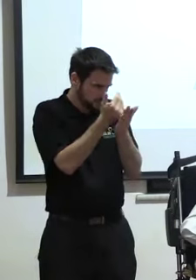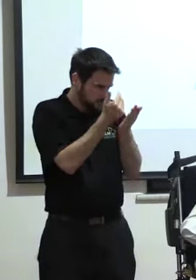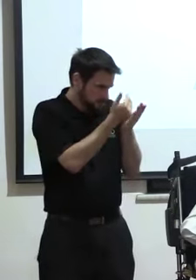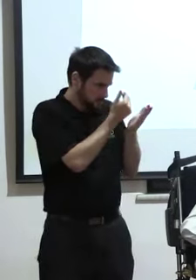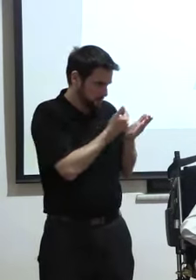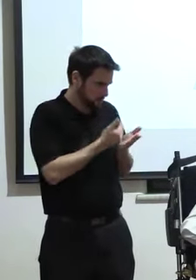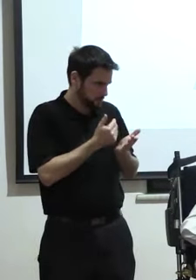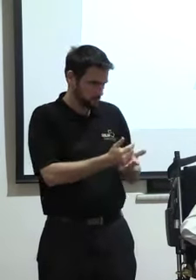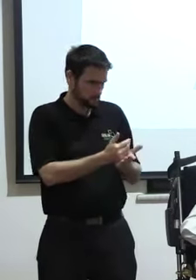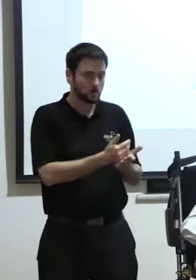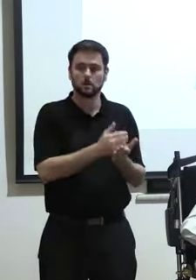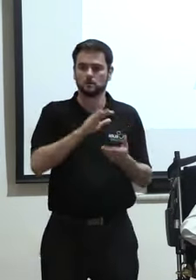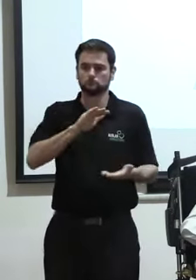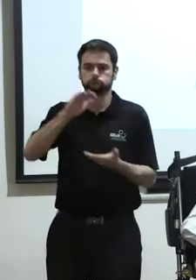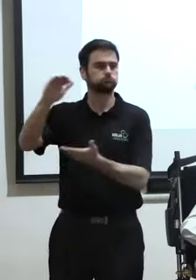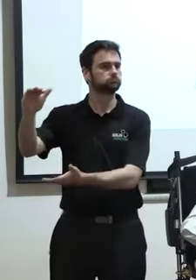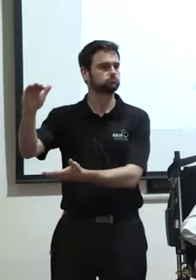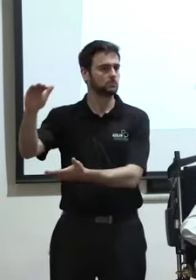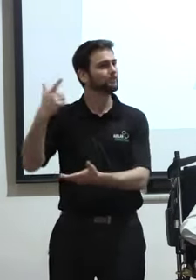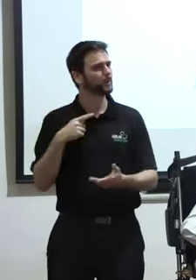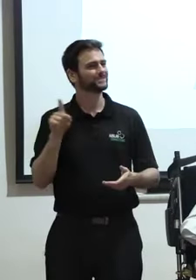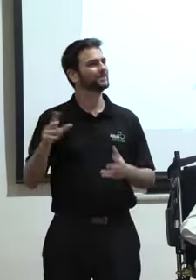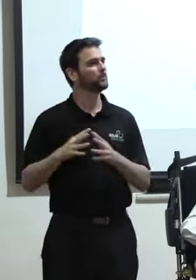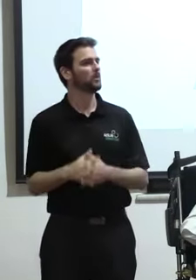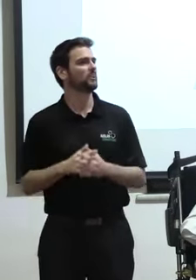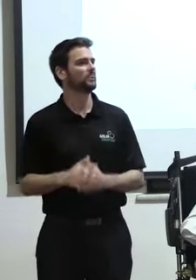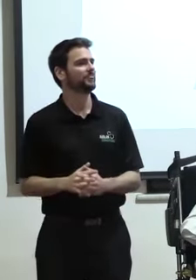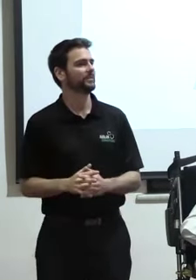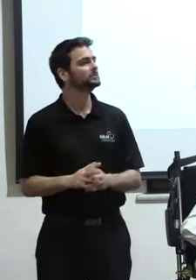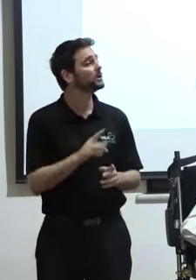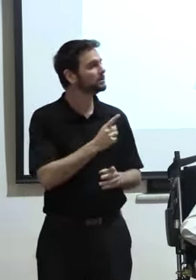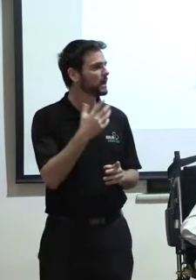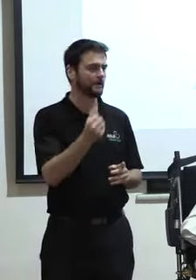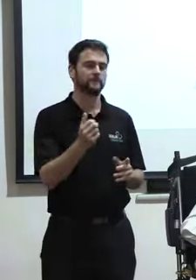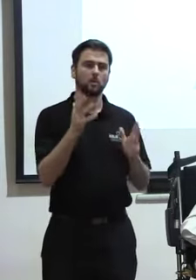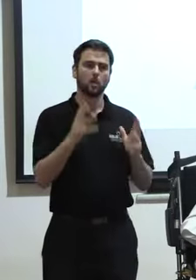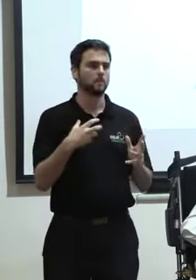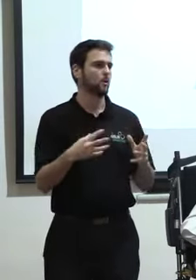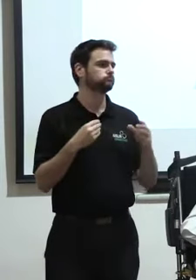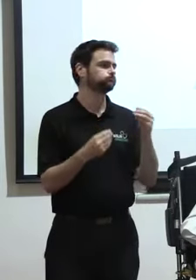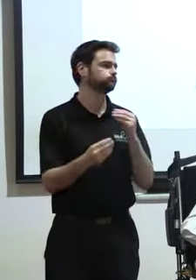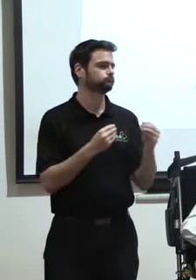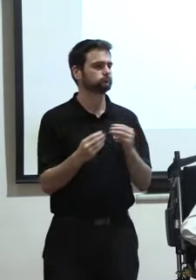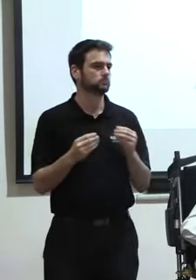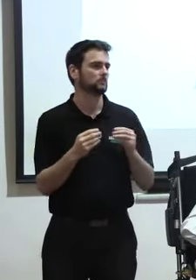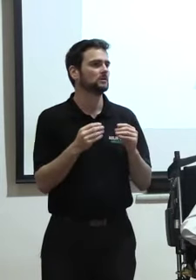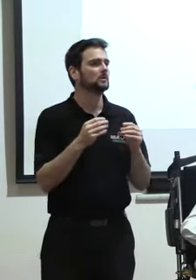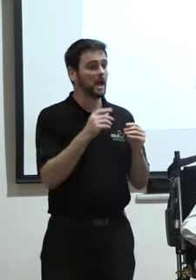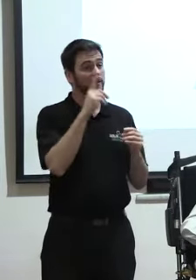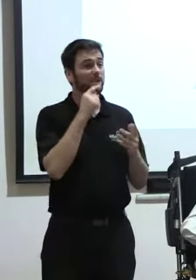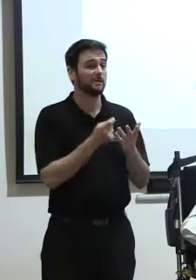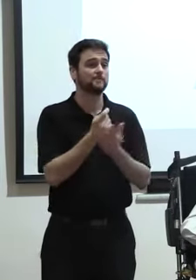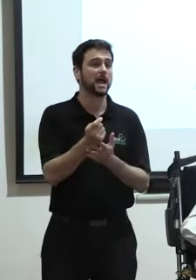their plan, if you self-manage, you can actually pay providers